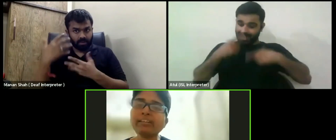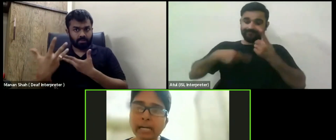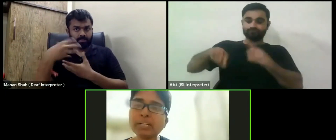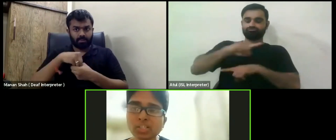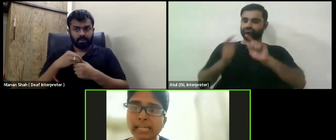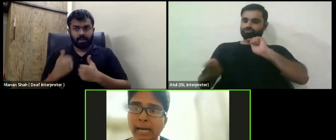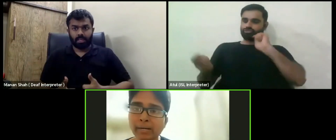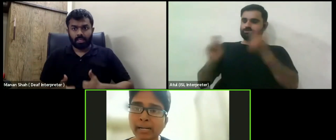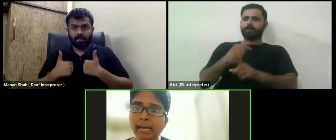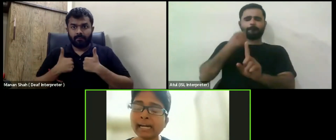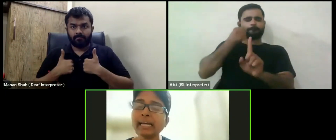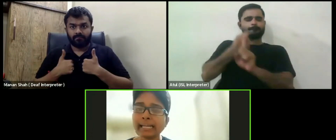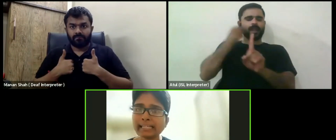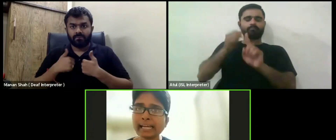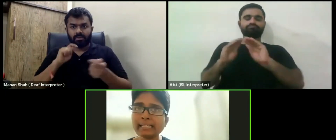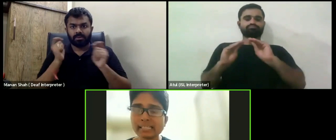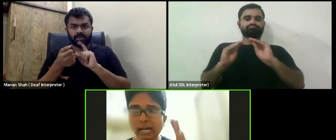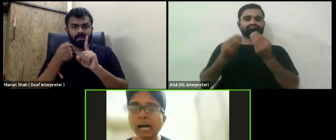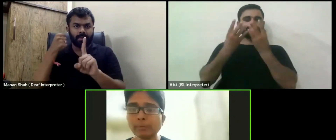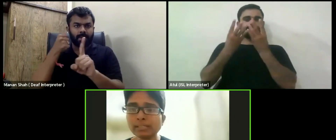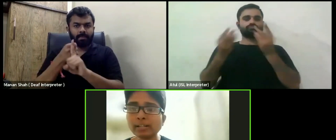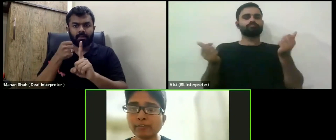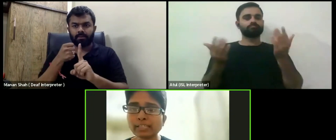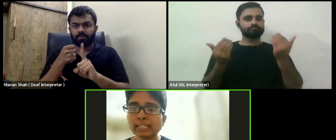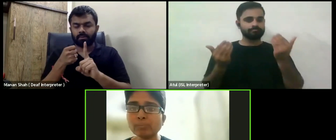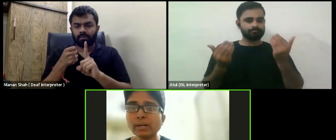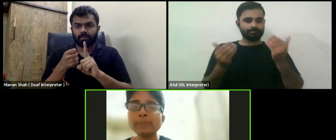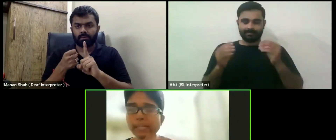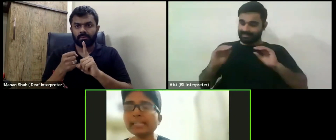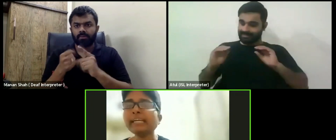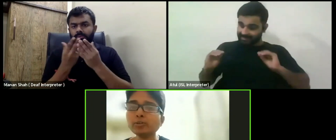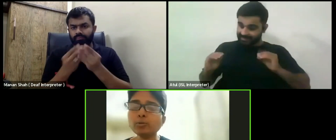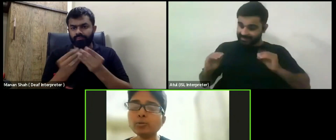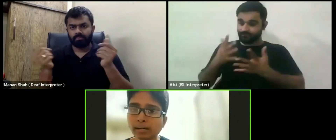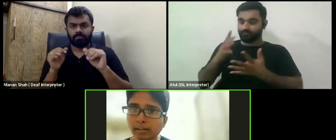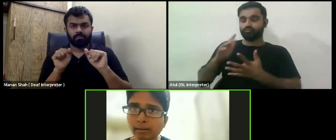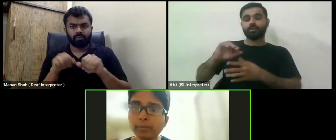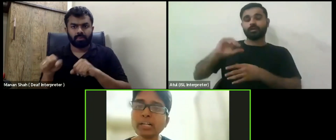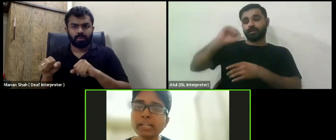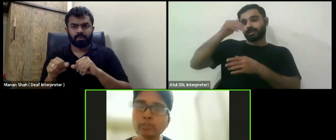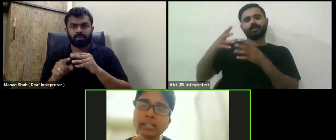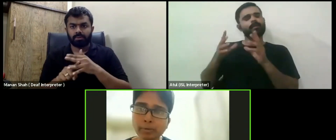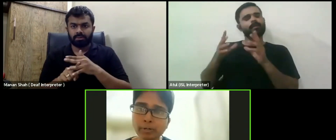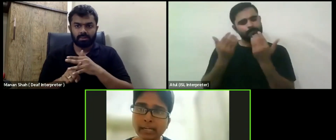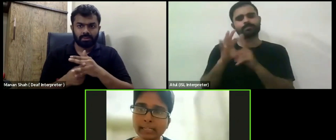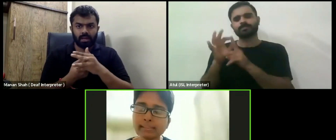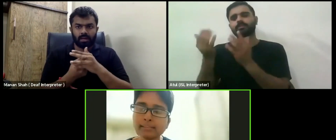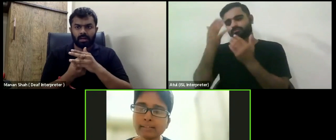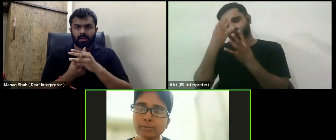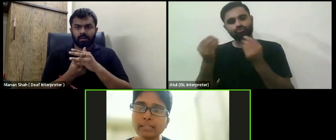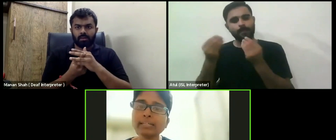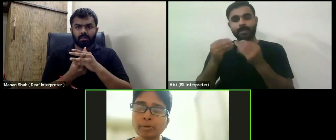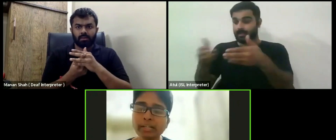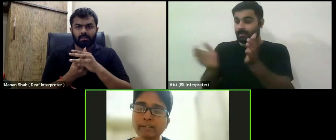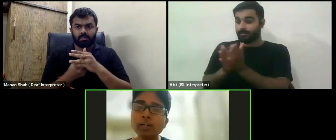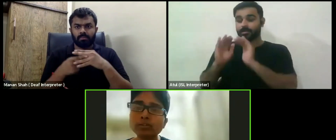effective rehabilitation can happen. And it can start with center of excellence, but it need to percolate to the community at